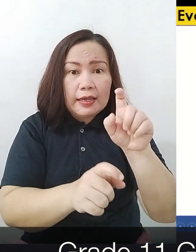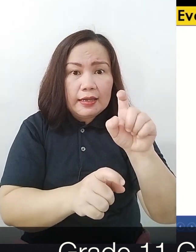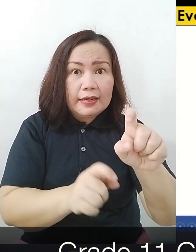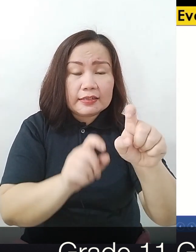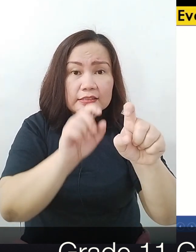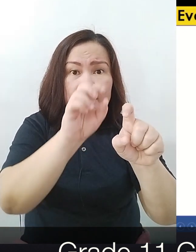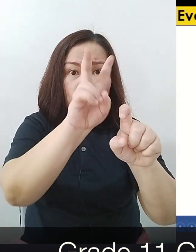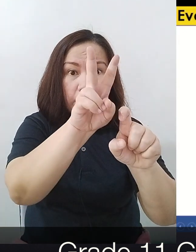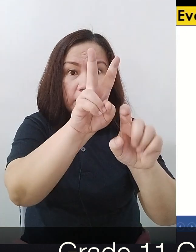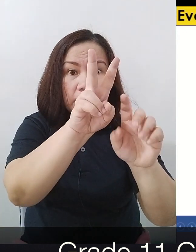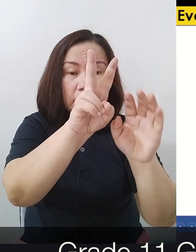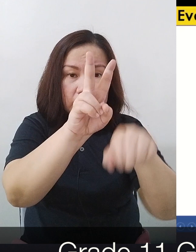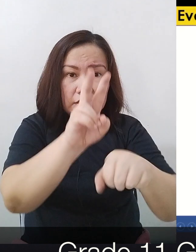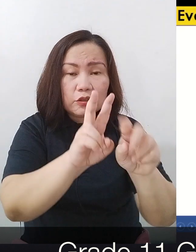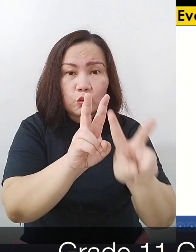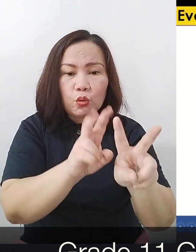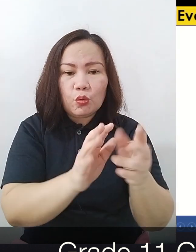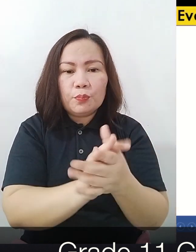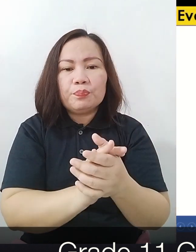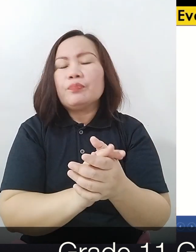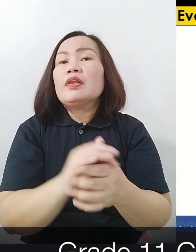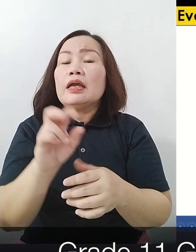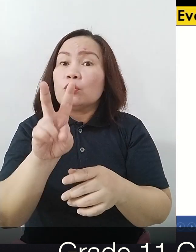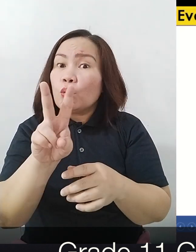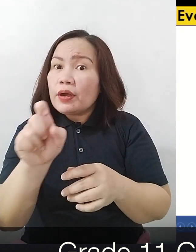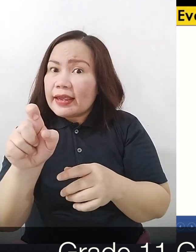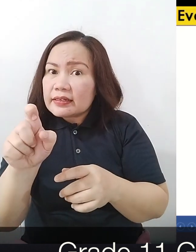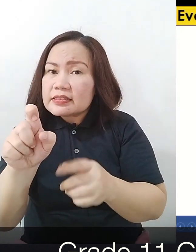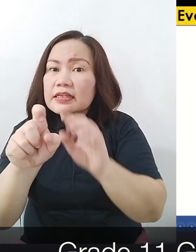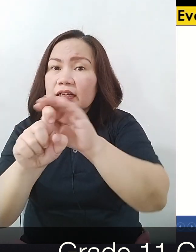Anong ipapalit natin sa x? 2.